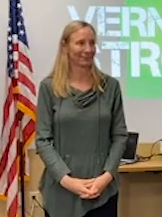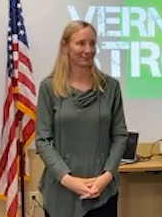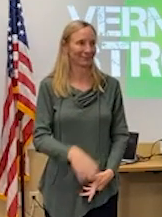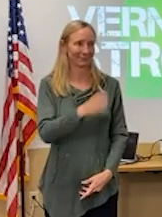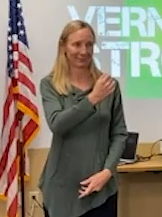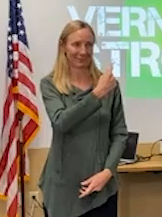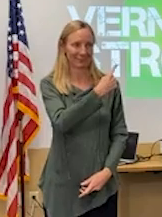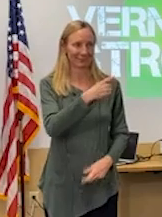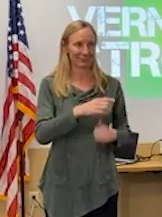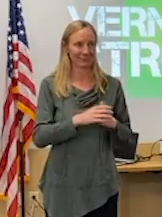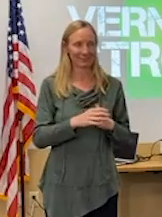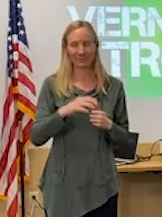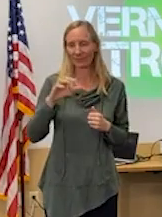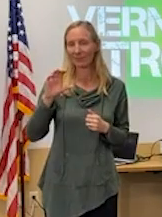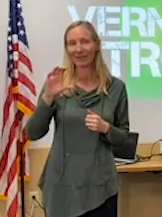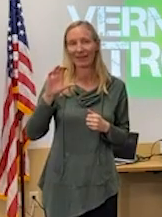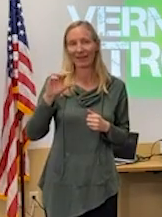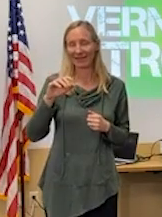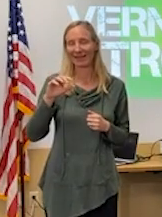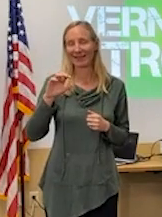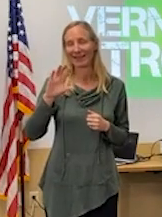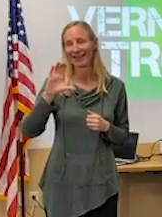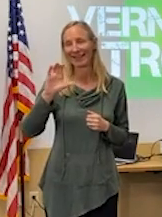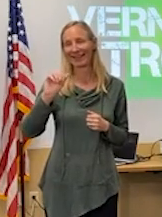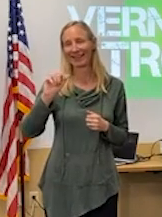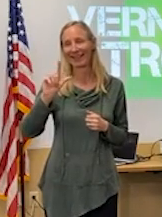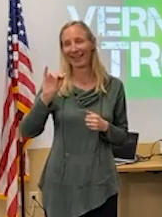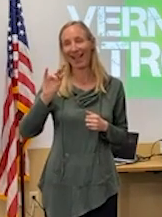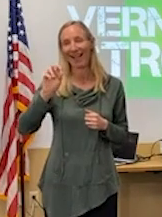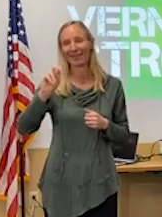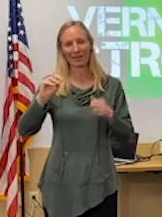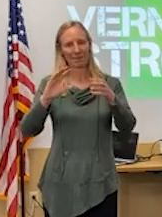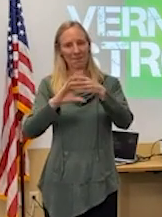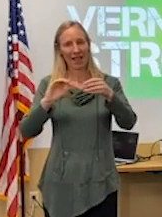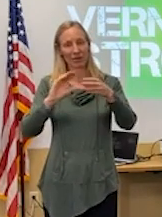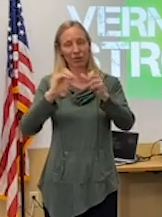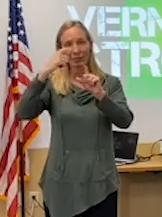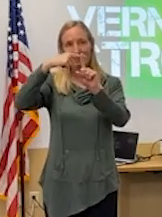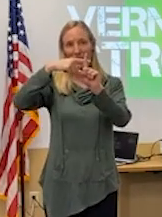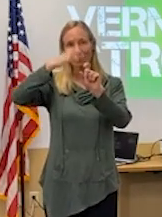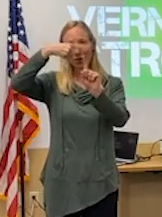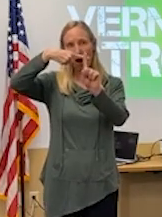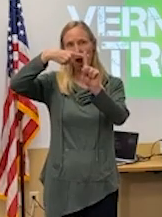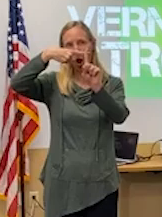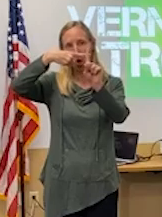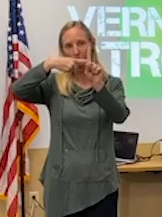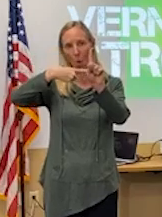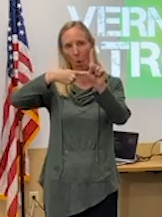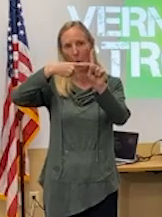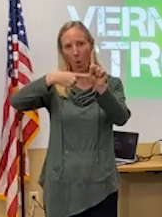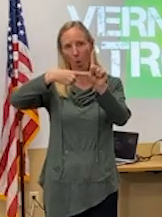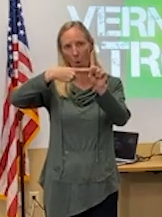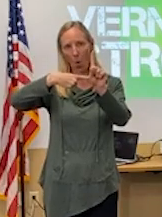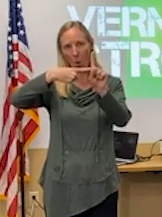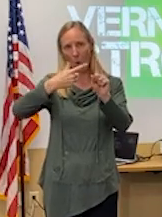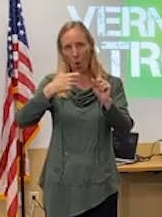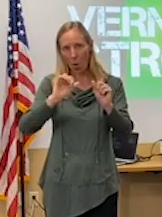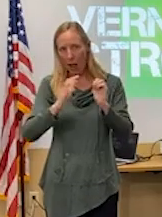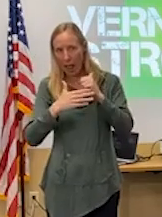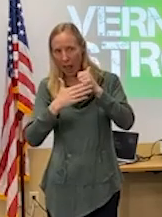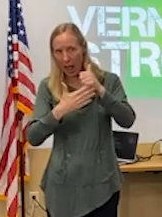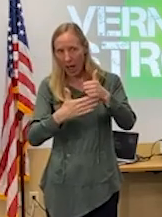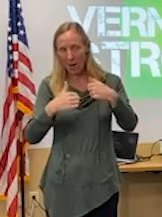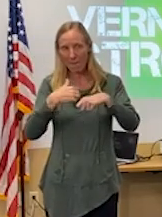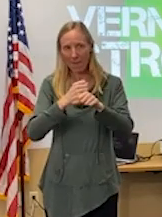Calvin mentioned it's cooling down a bit. Has there been any issues with getting furnaces to people's homes? The supply